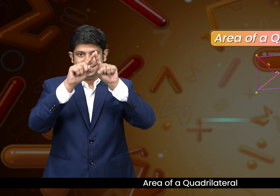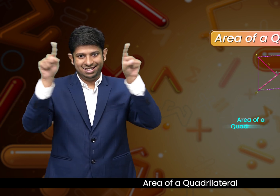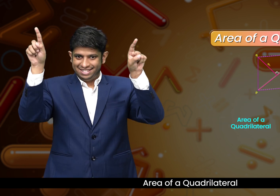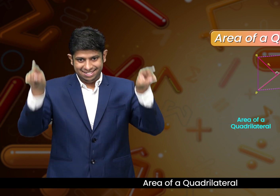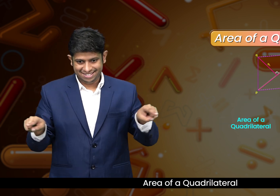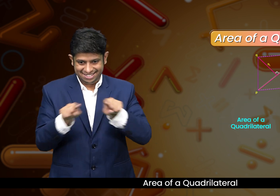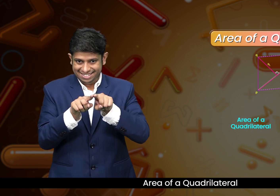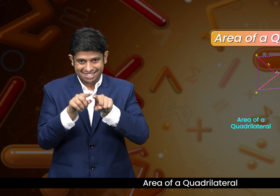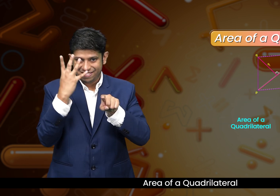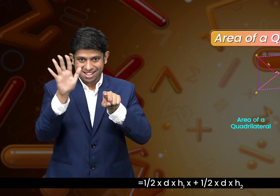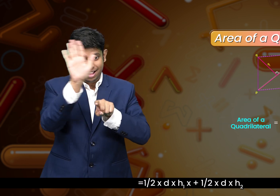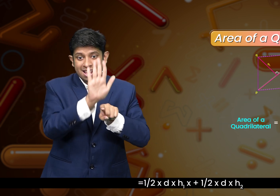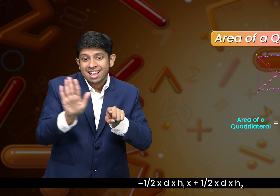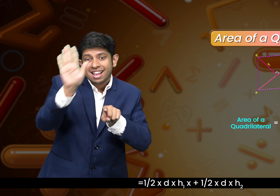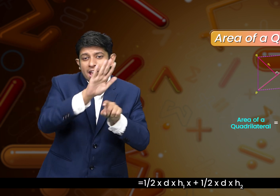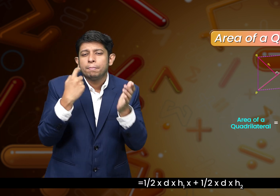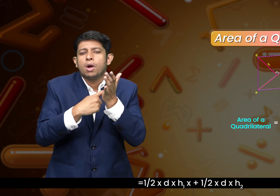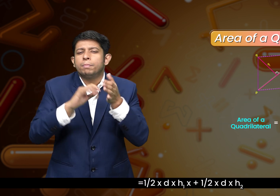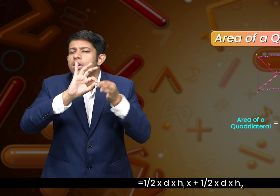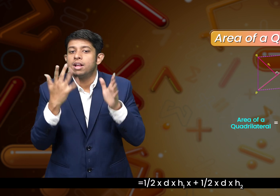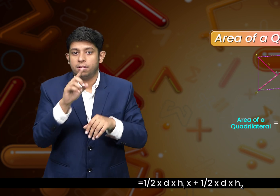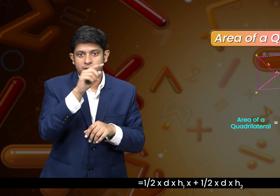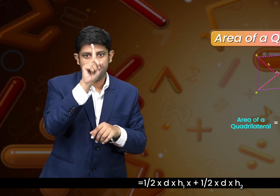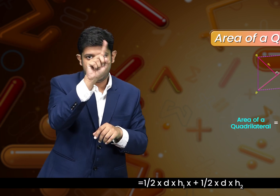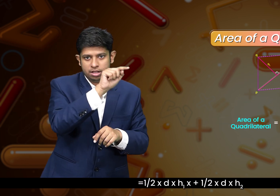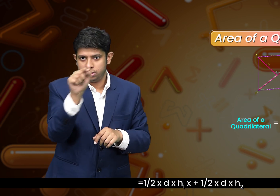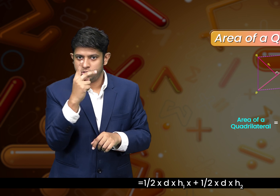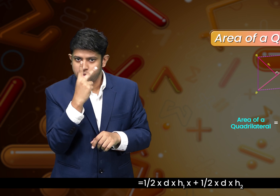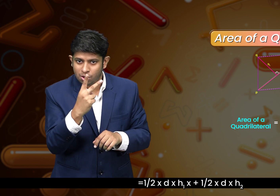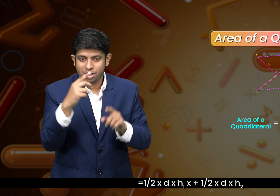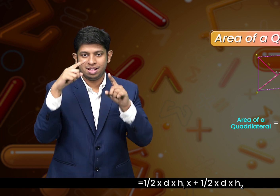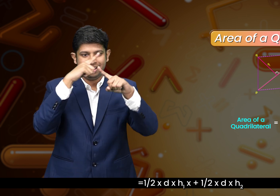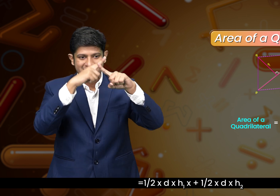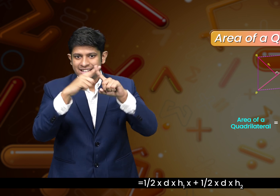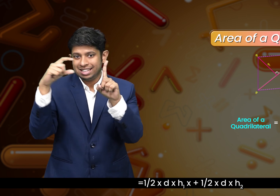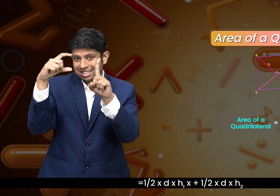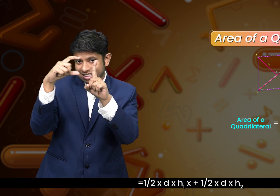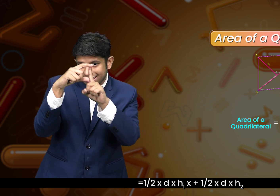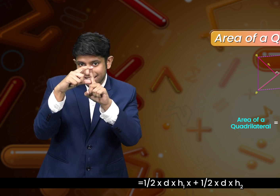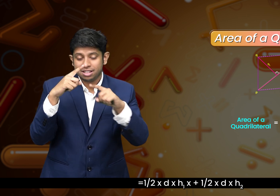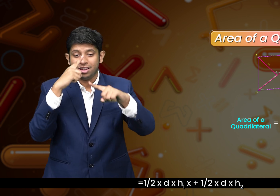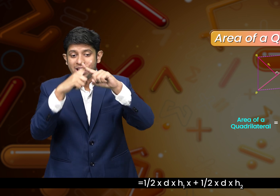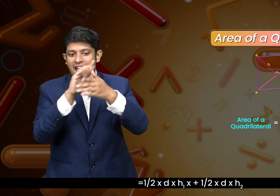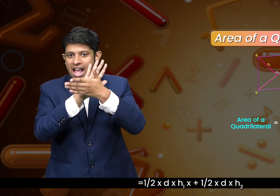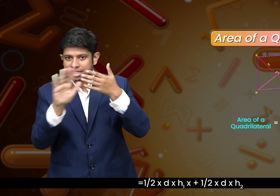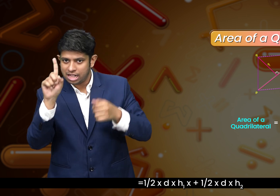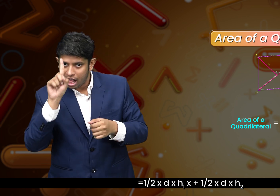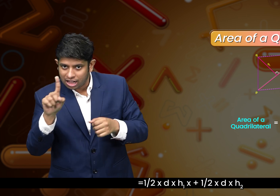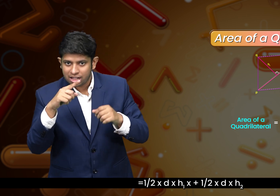area of quadrilateral is equal to half into d into h1 plus half into d into h2.